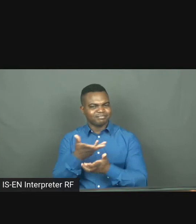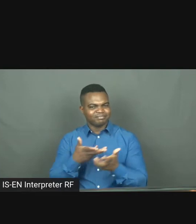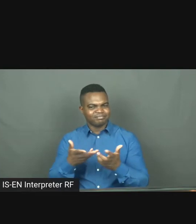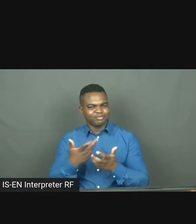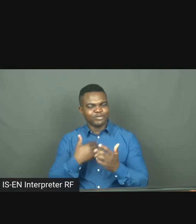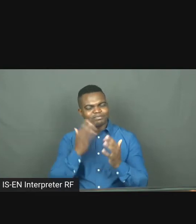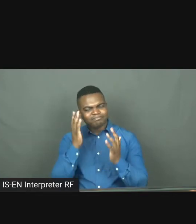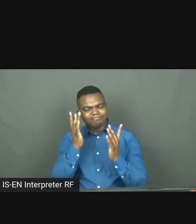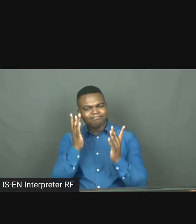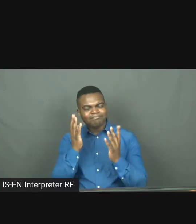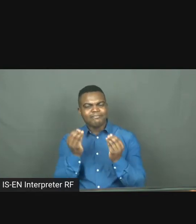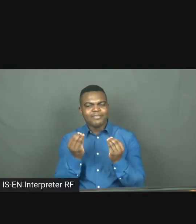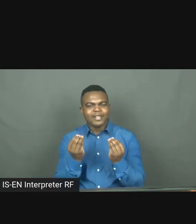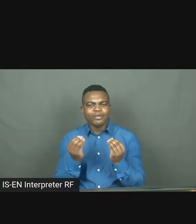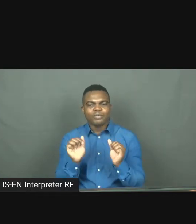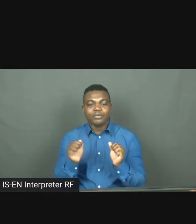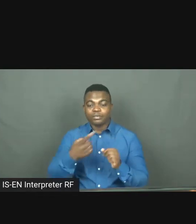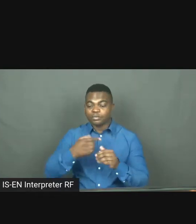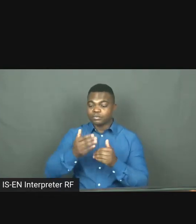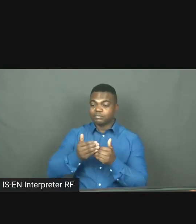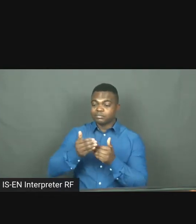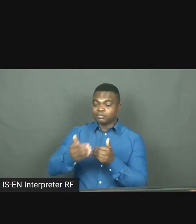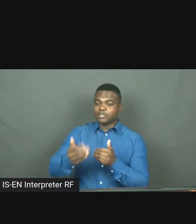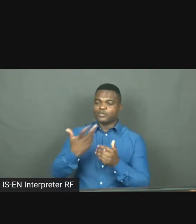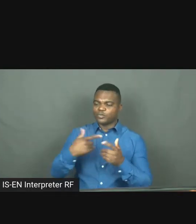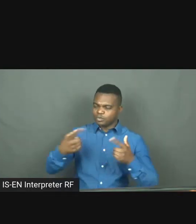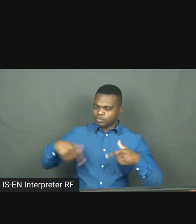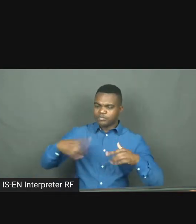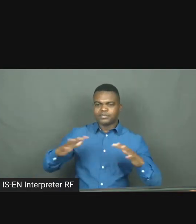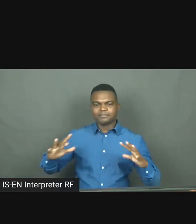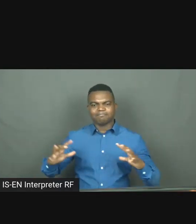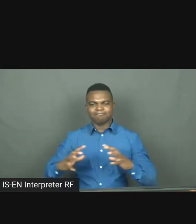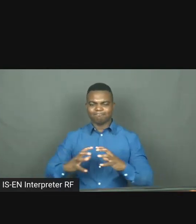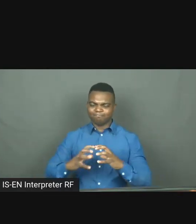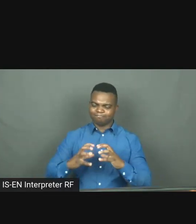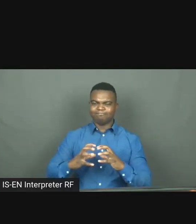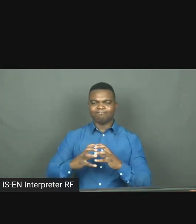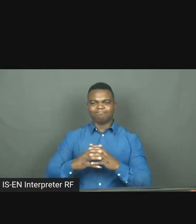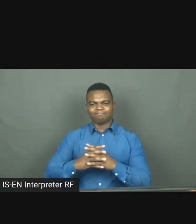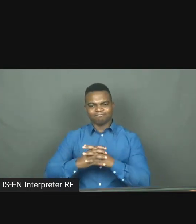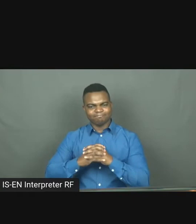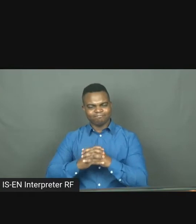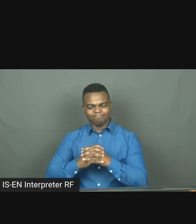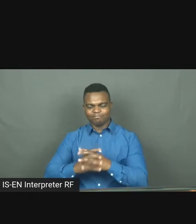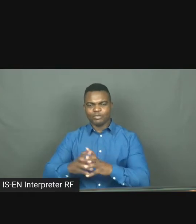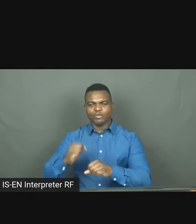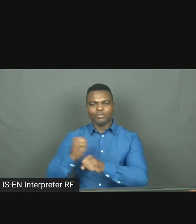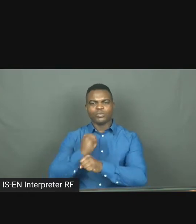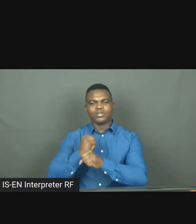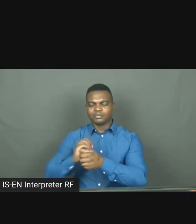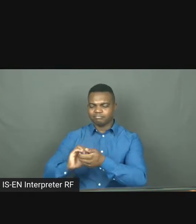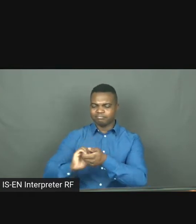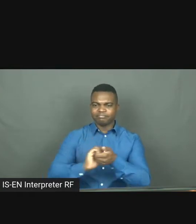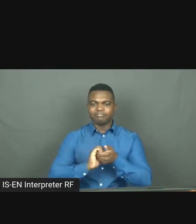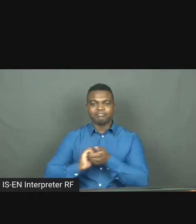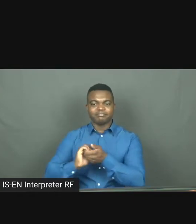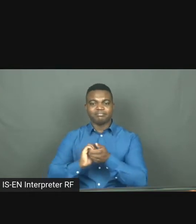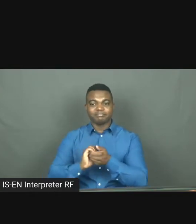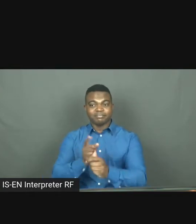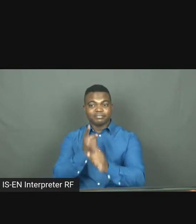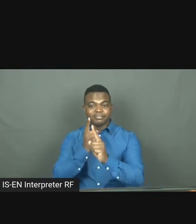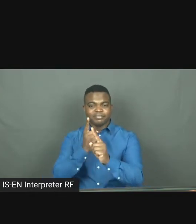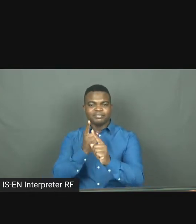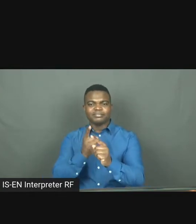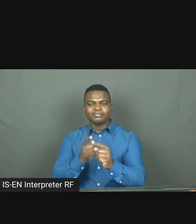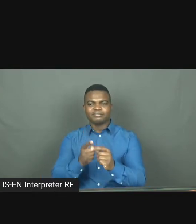change. And to speak to us on this, the grand bargain. To speak to us on this, I'm